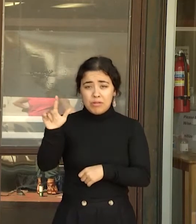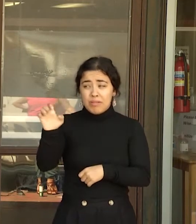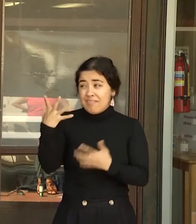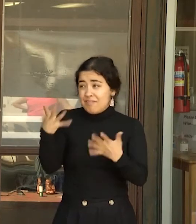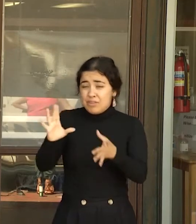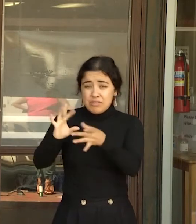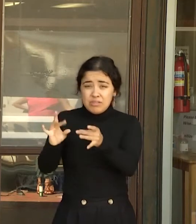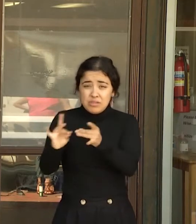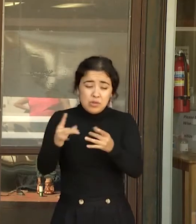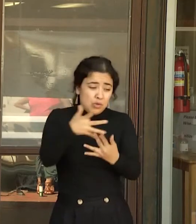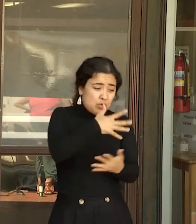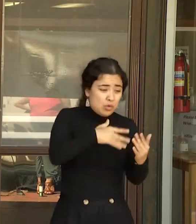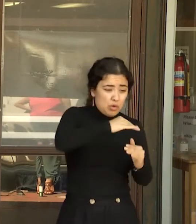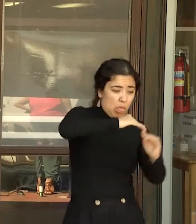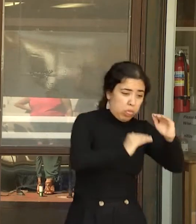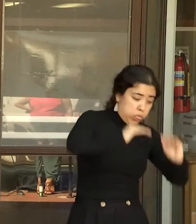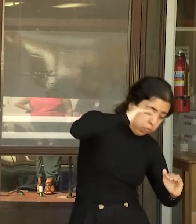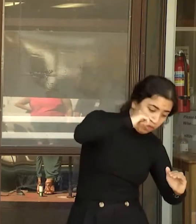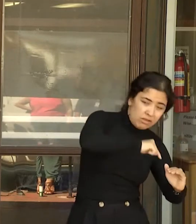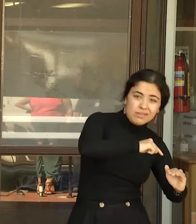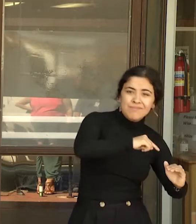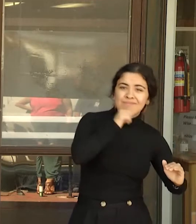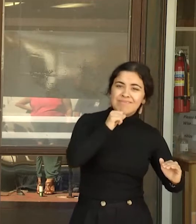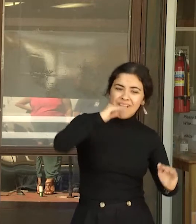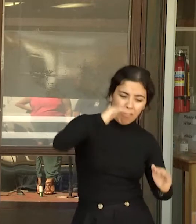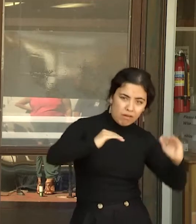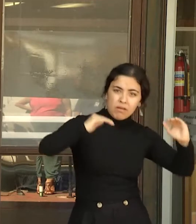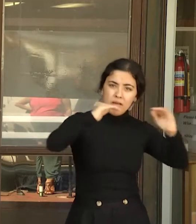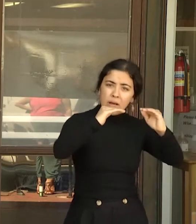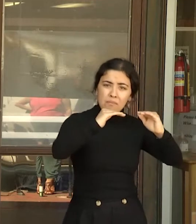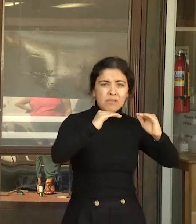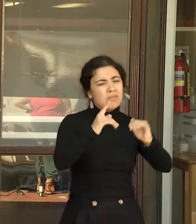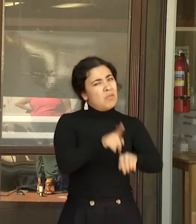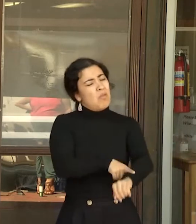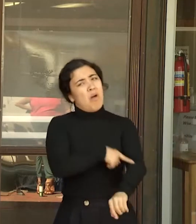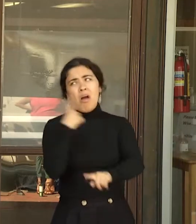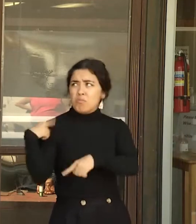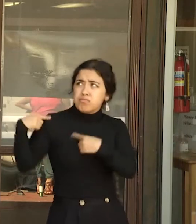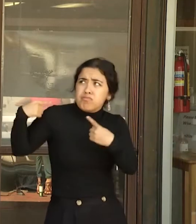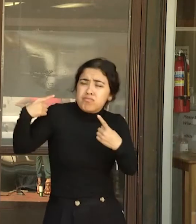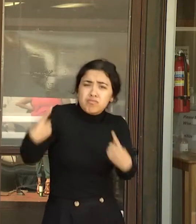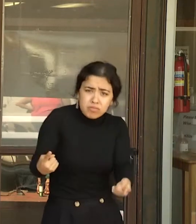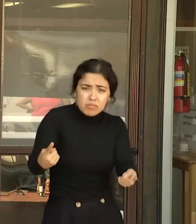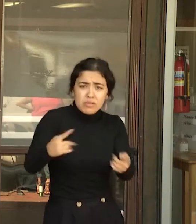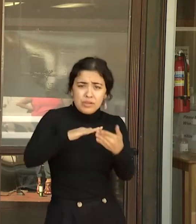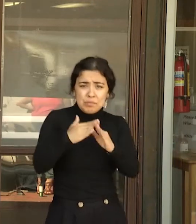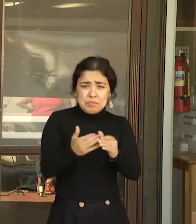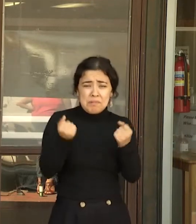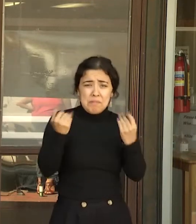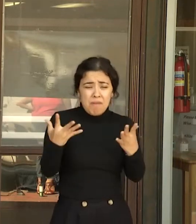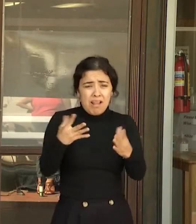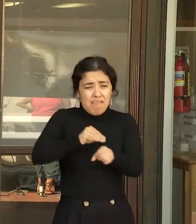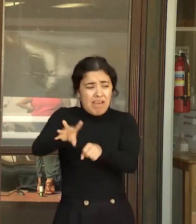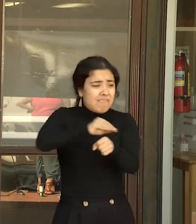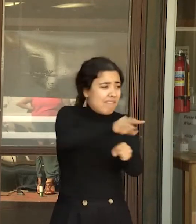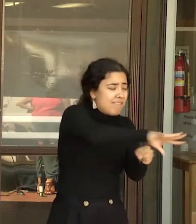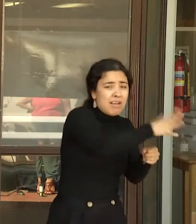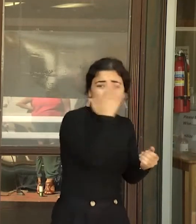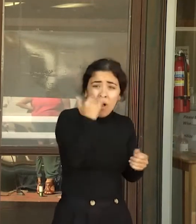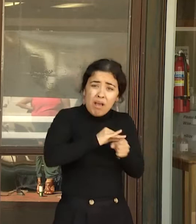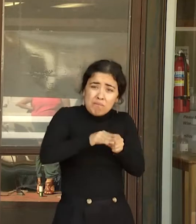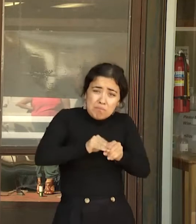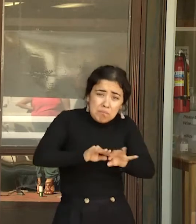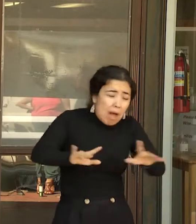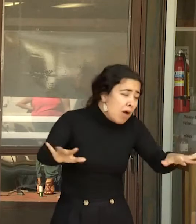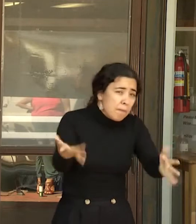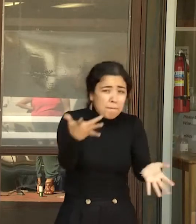that have existed for a very long time in many of our communities have been exacerbated by this pandemic and this